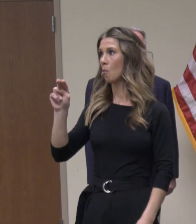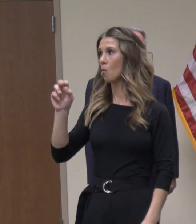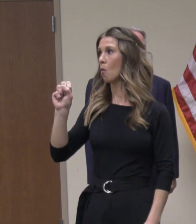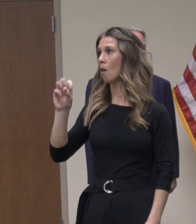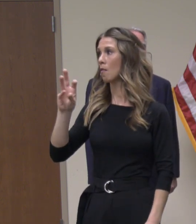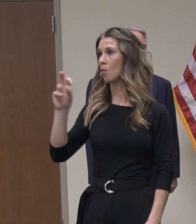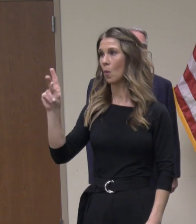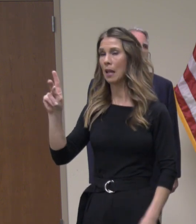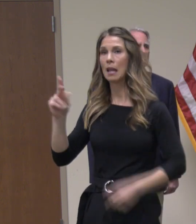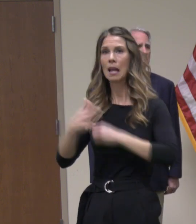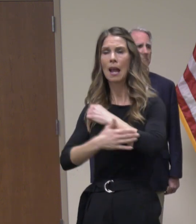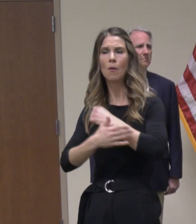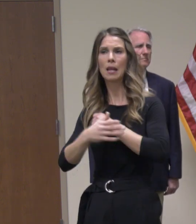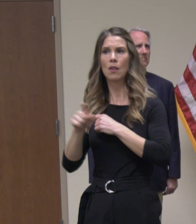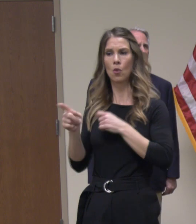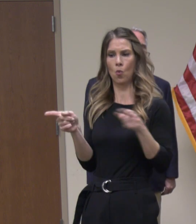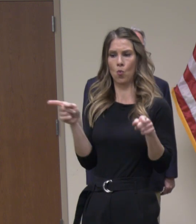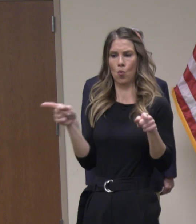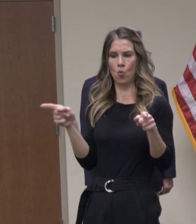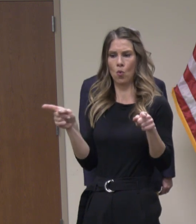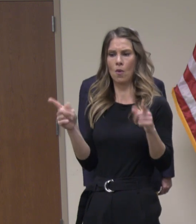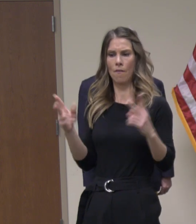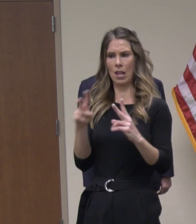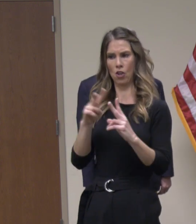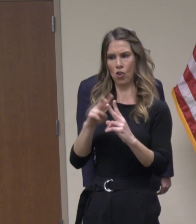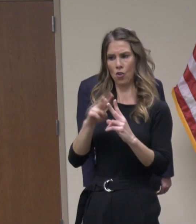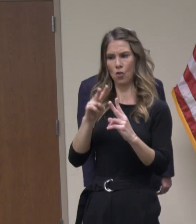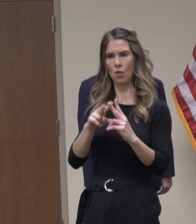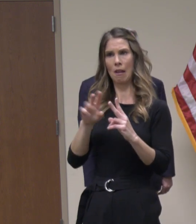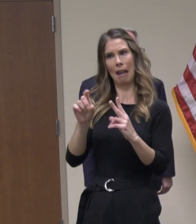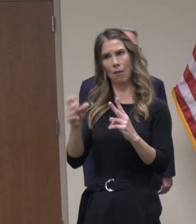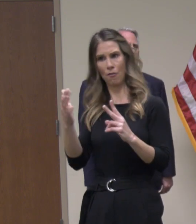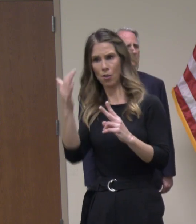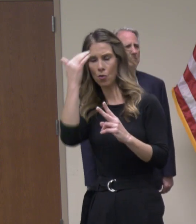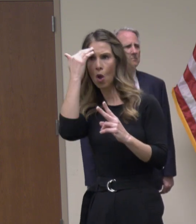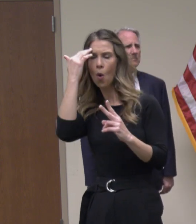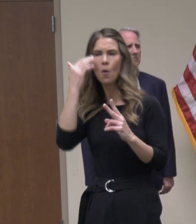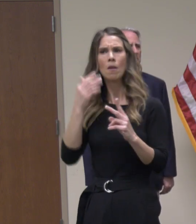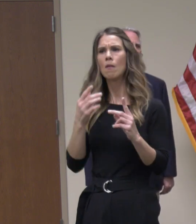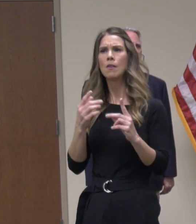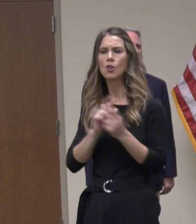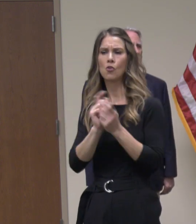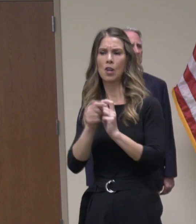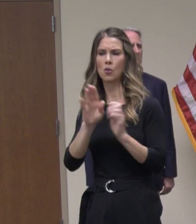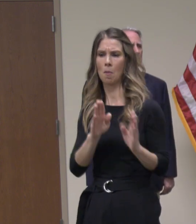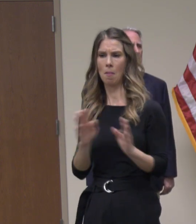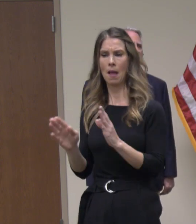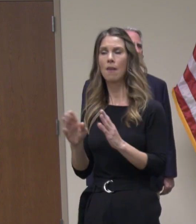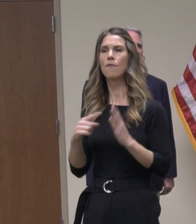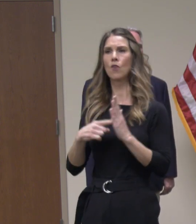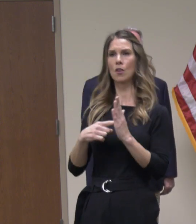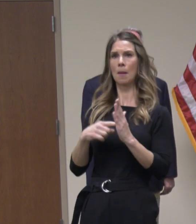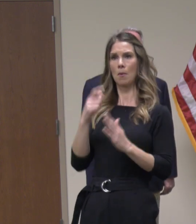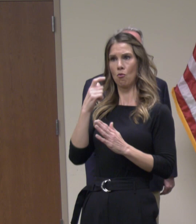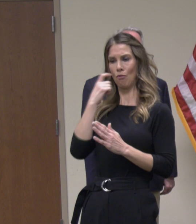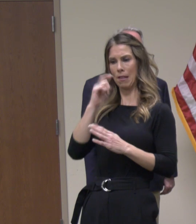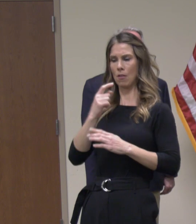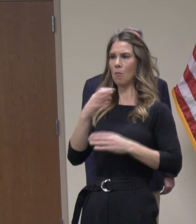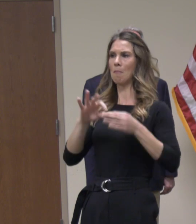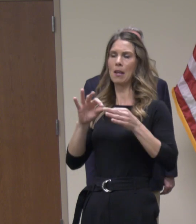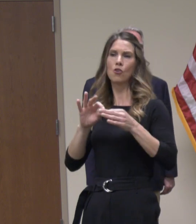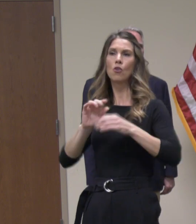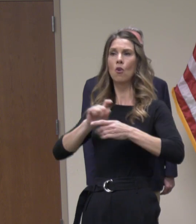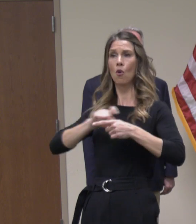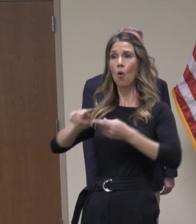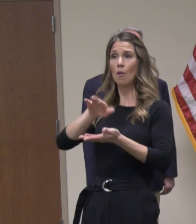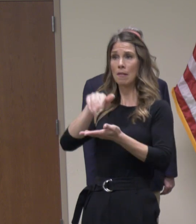came about, or was this always in the works? As far as the measures that we're taking today with a call center starting up tomorrow and next week people may be going